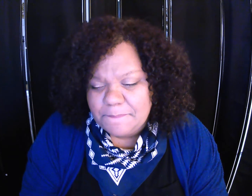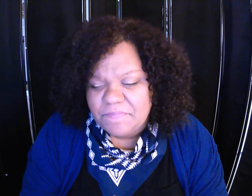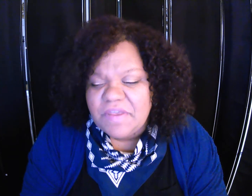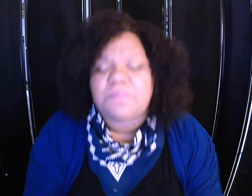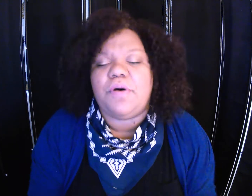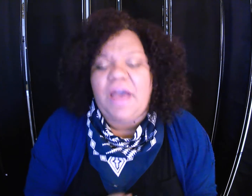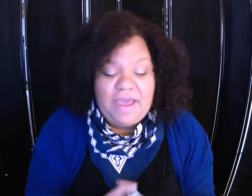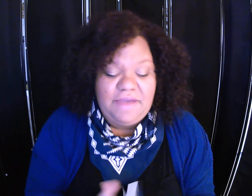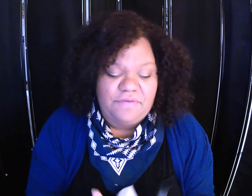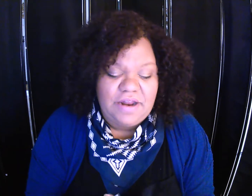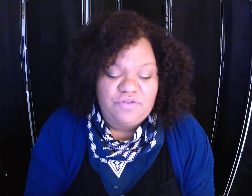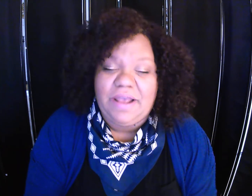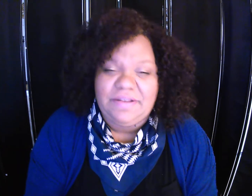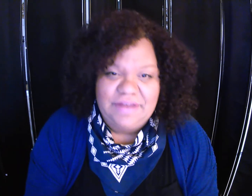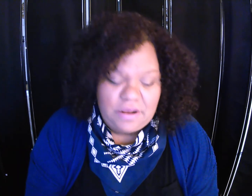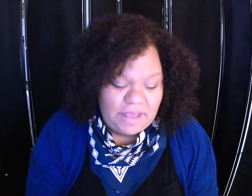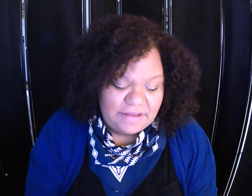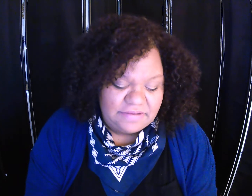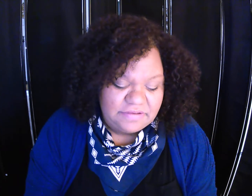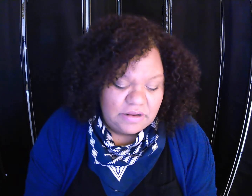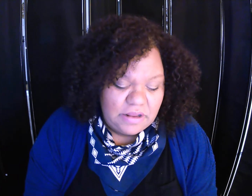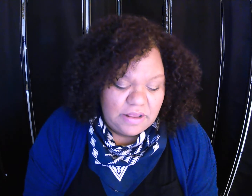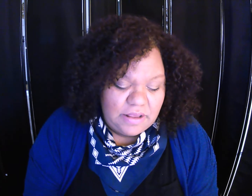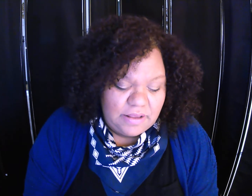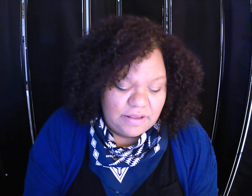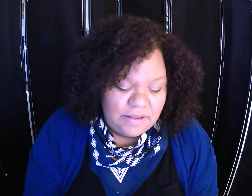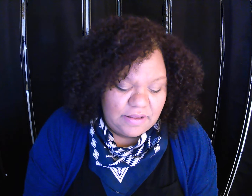This book, I've read it twice now, and